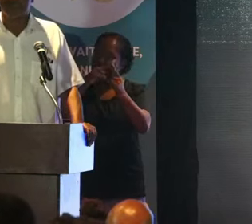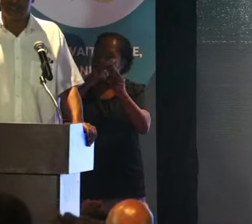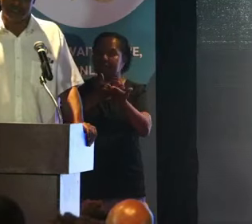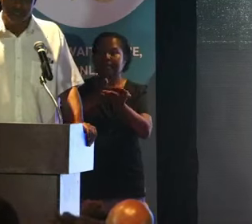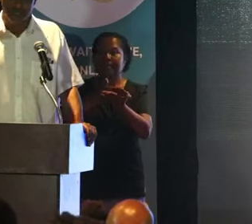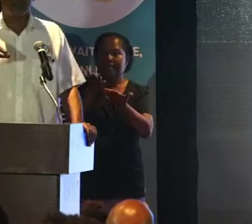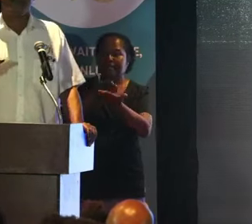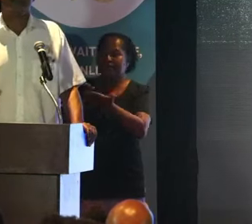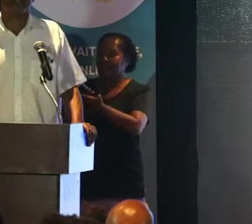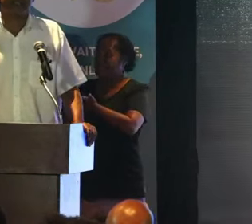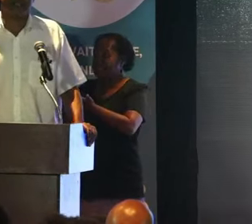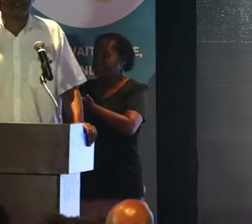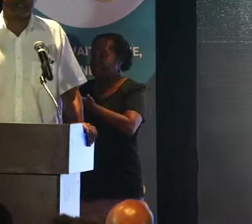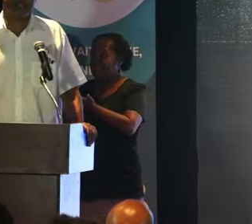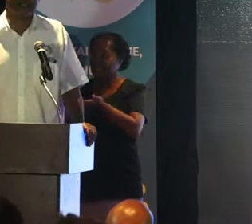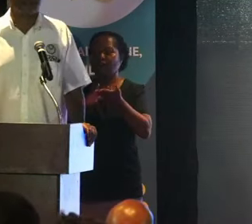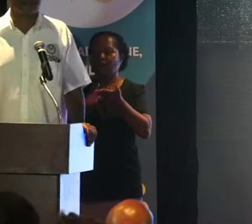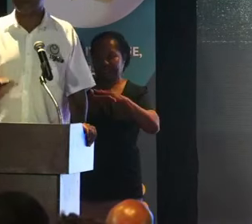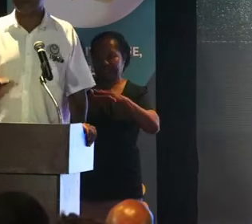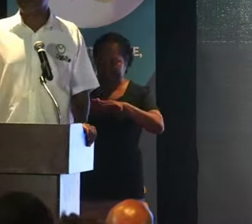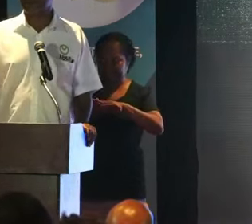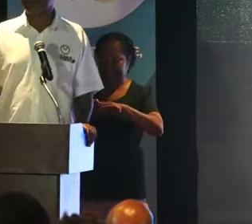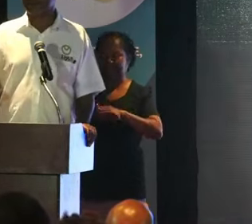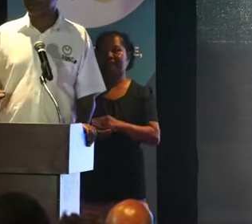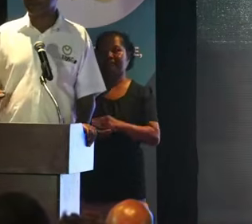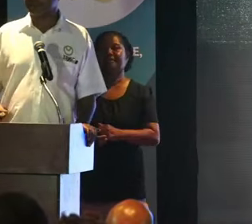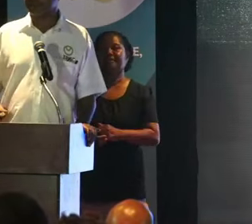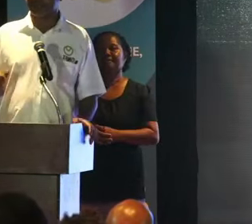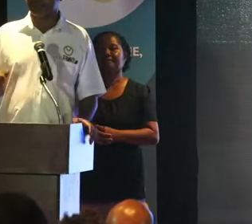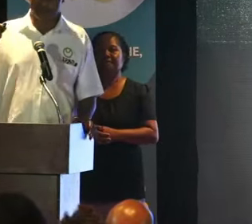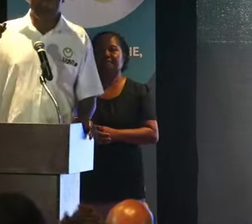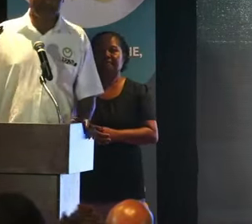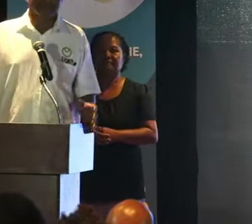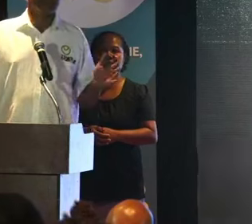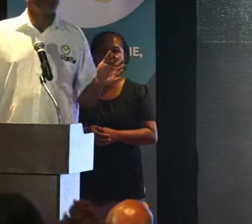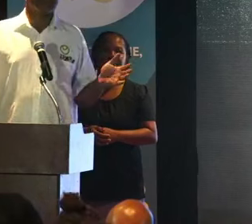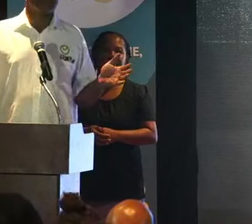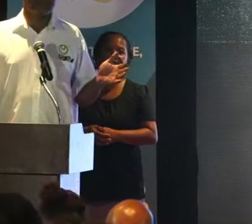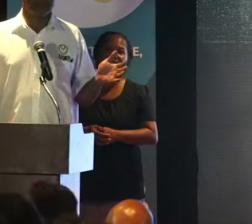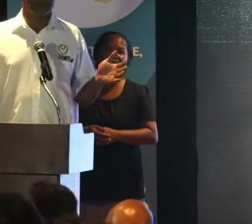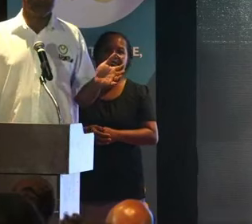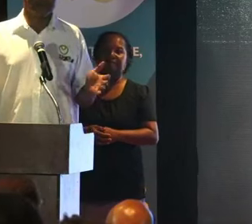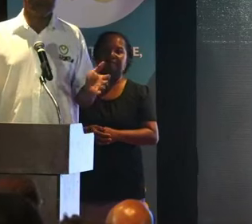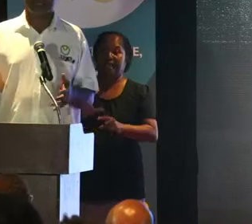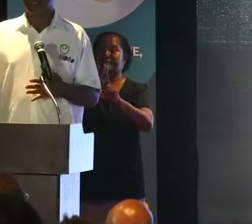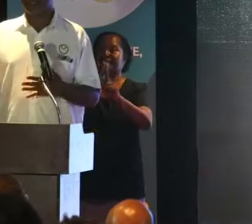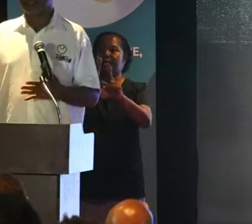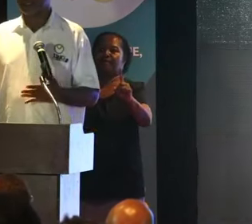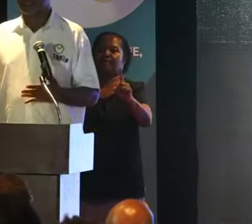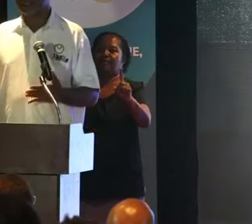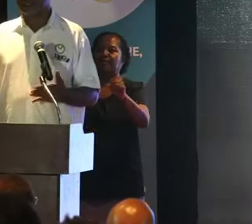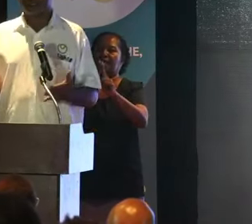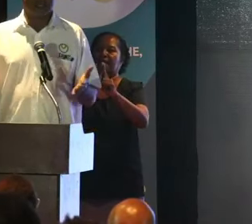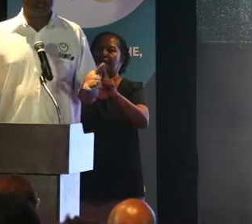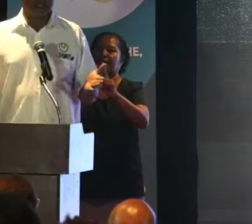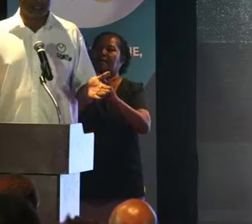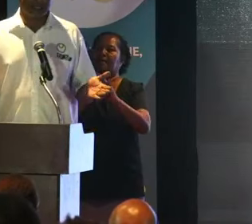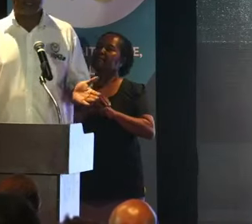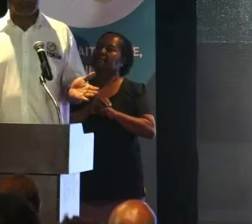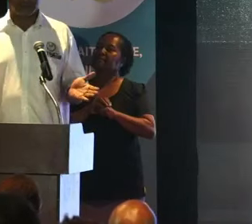objective of the association. The reason why you set up an association is to say, for example,